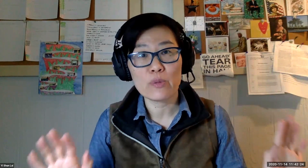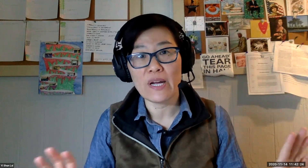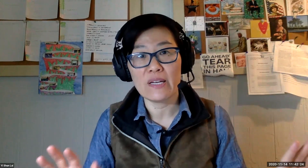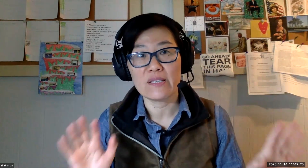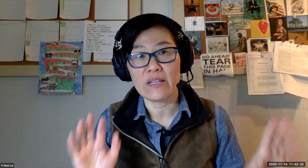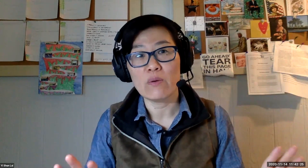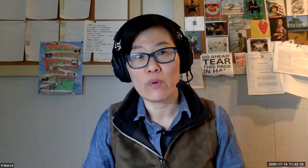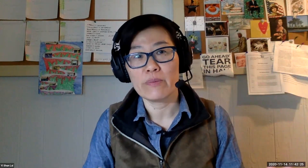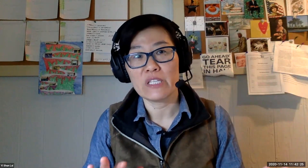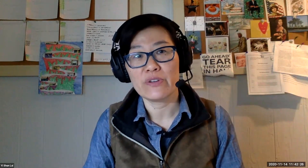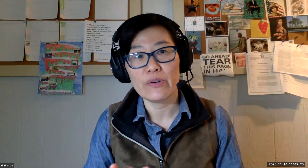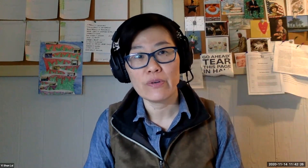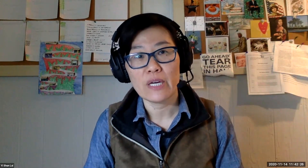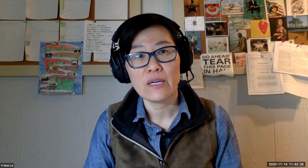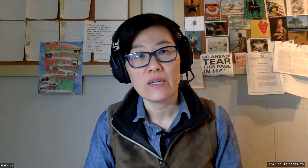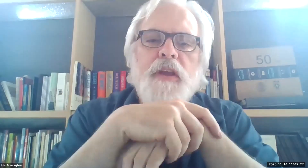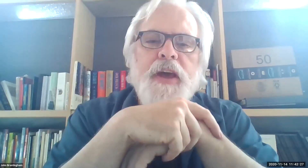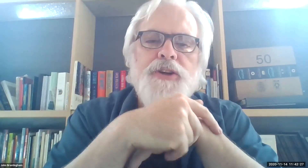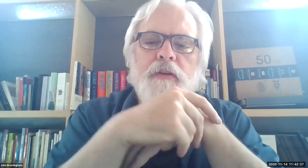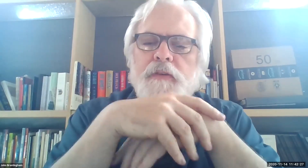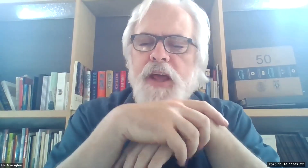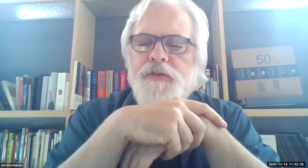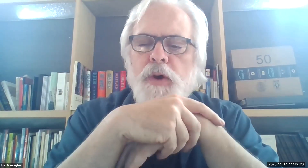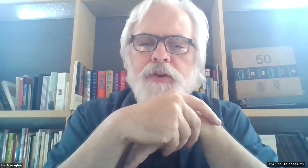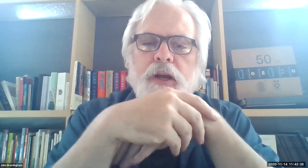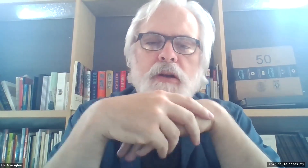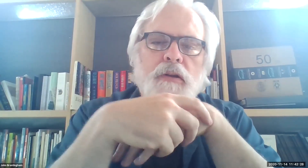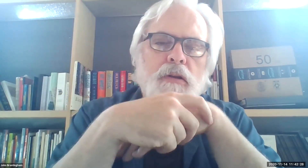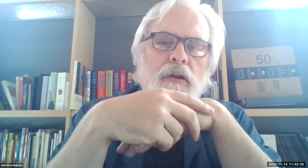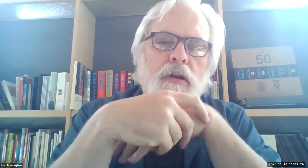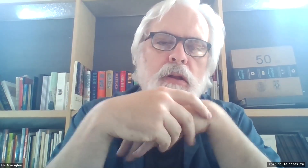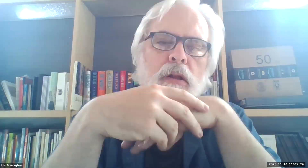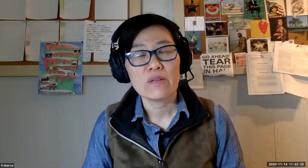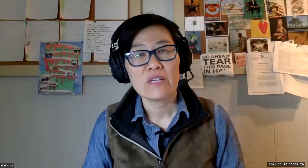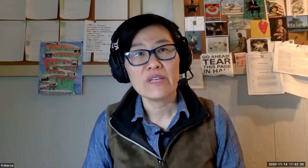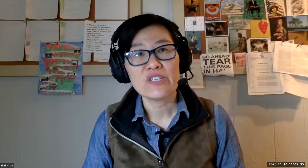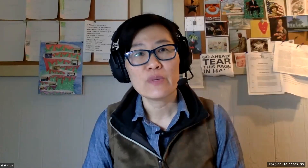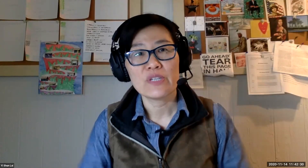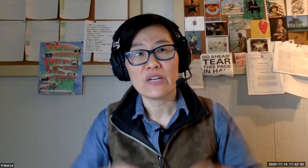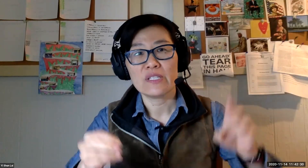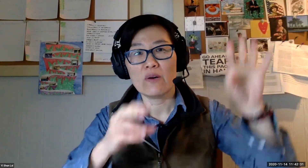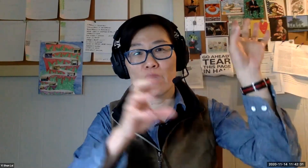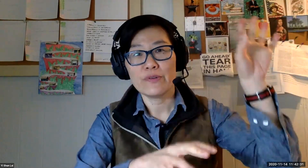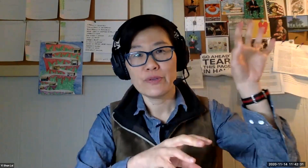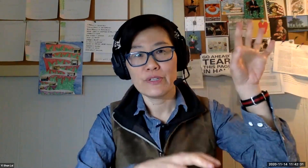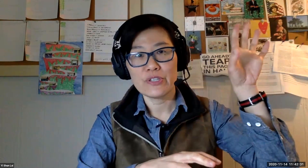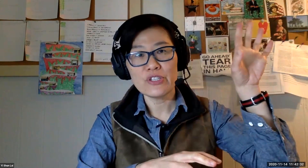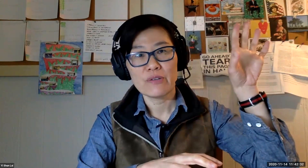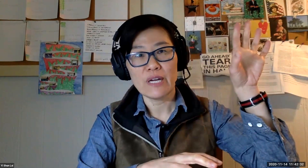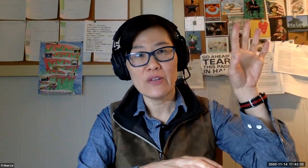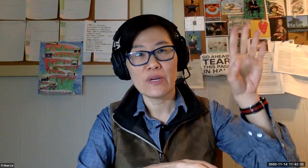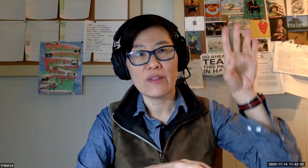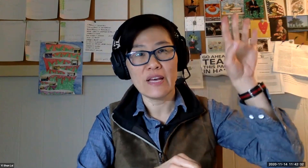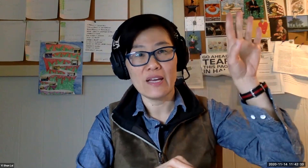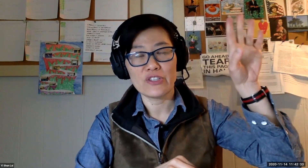works for your brain is the thing that will work the best for you. Okay? What is the advantage of Query Tracker? Well, the advantage of Query Tracker is that when you do the